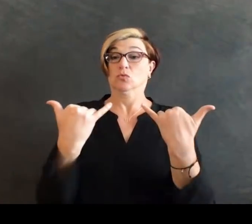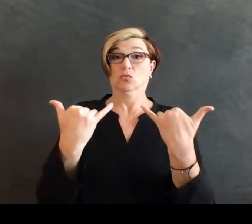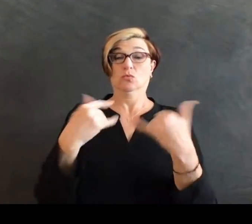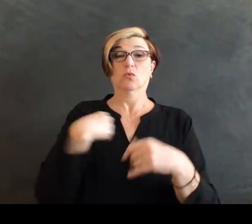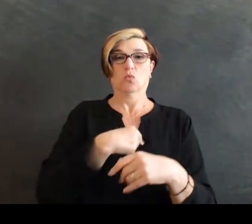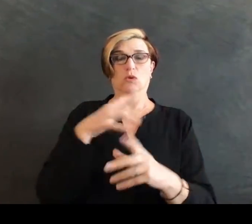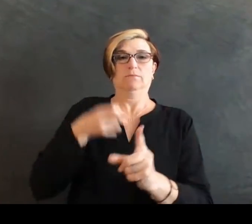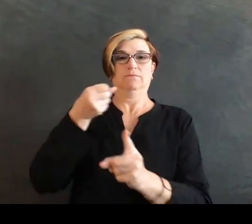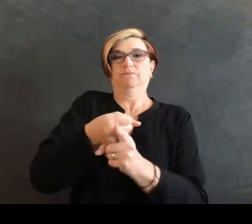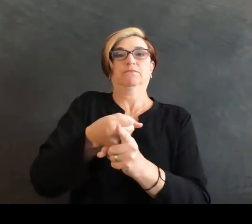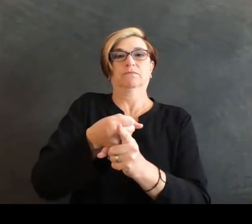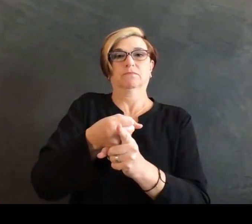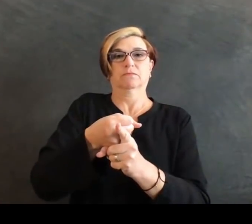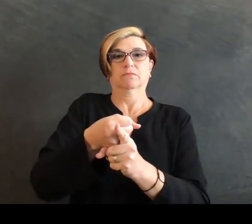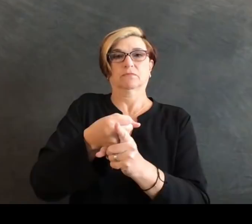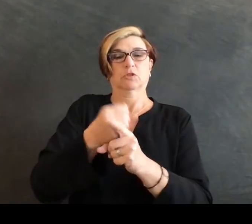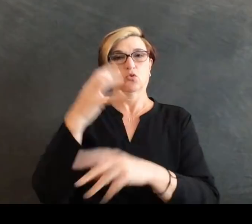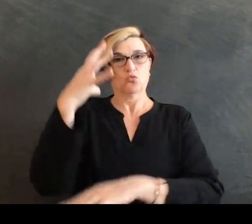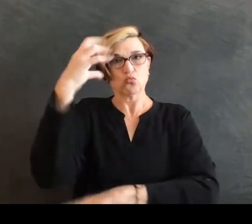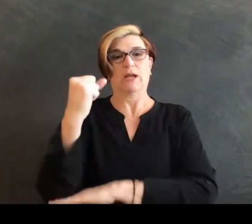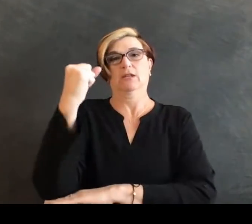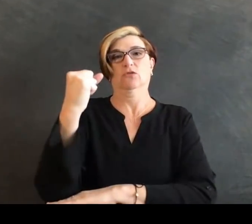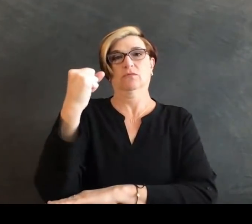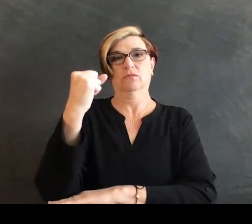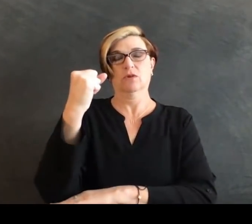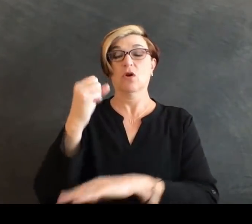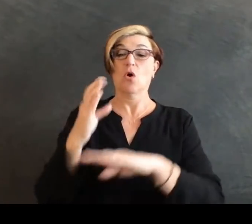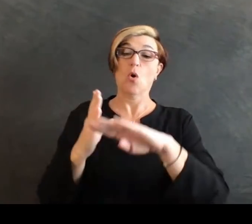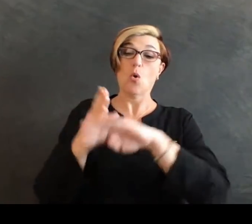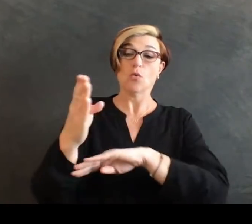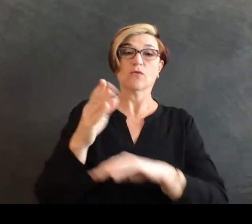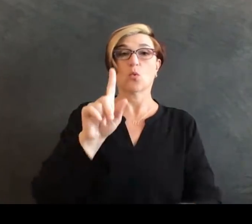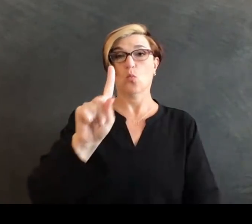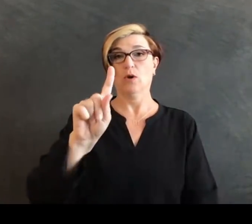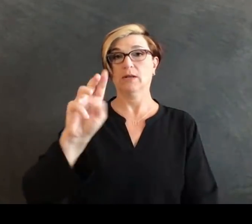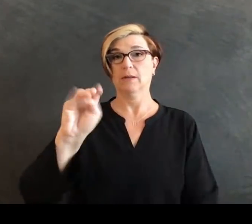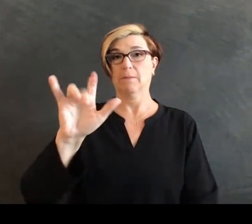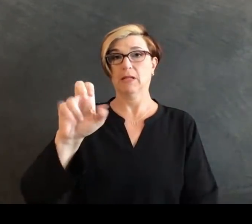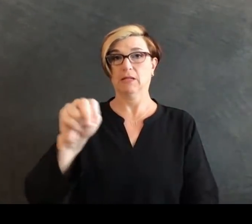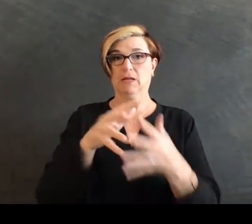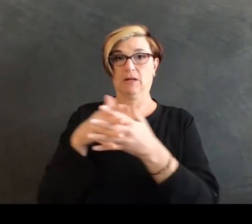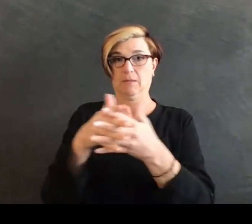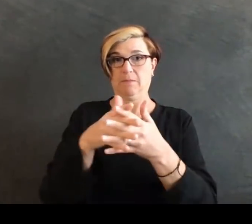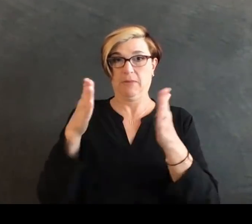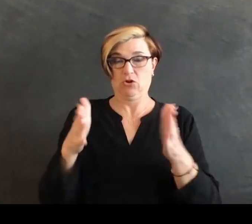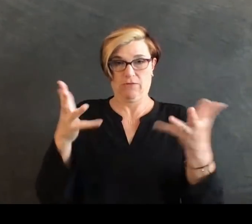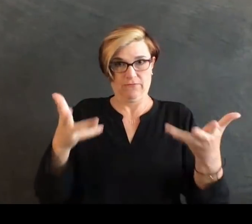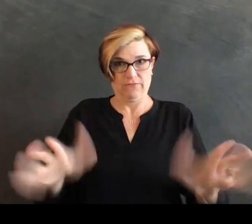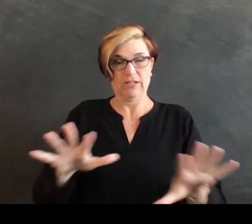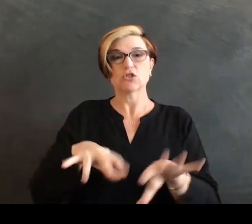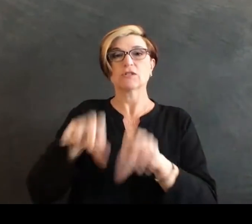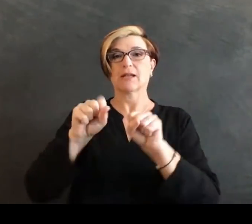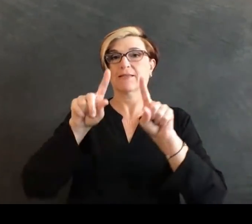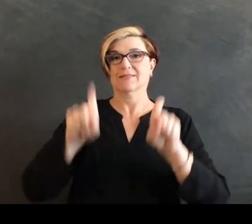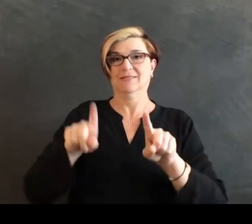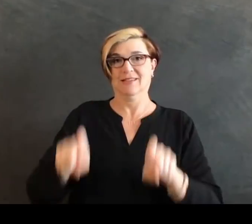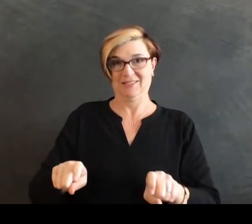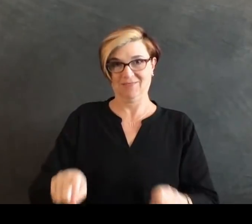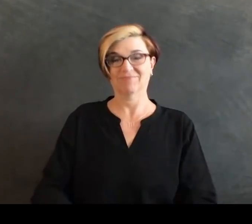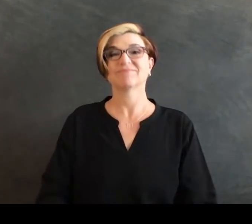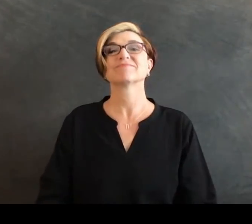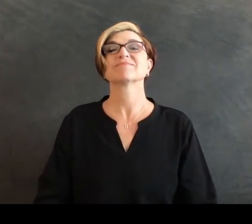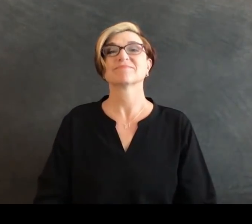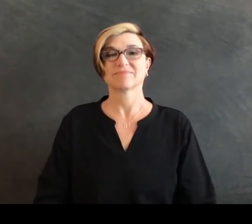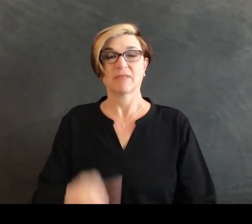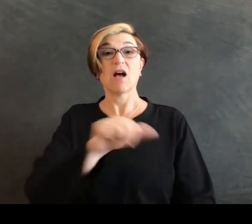coronavirus. Over 1 million Americans have now been tested, more than any other country by far,